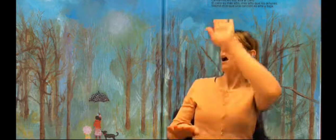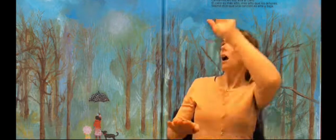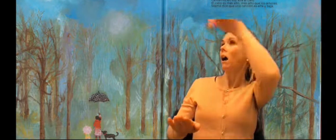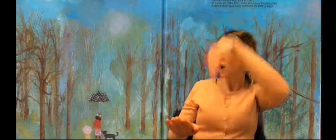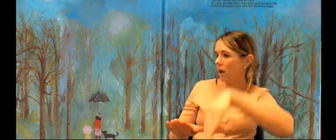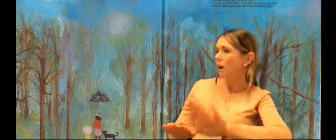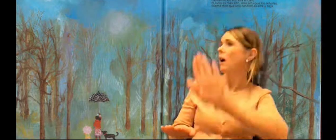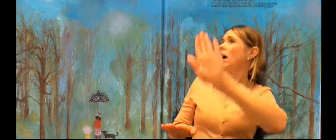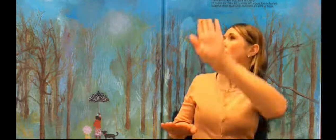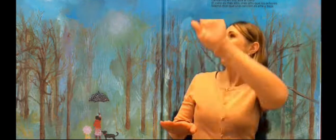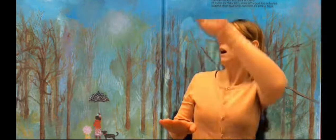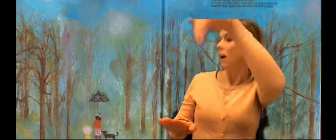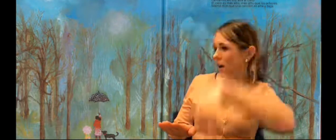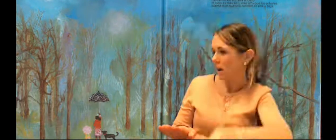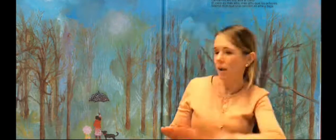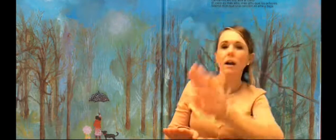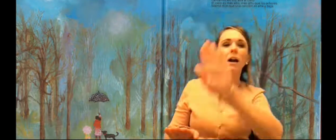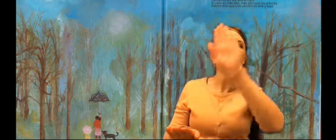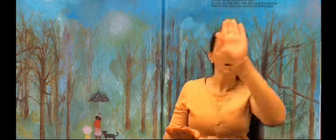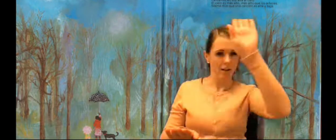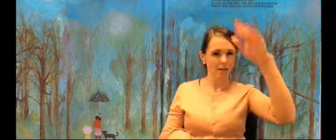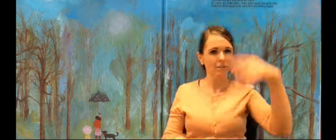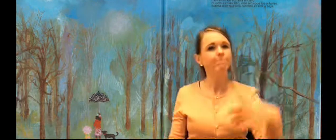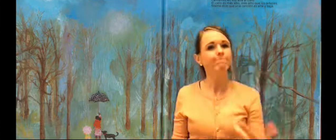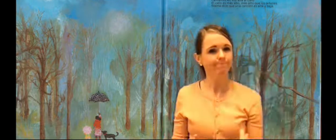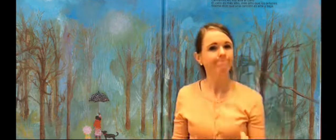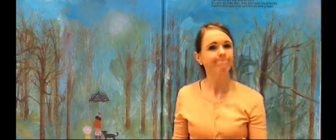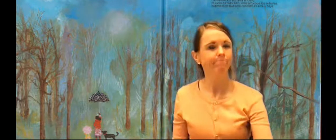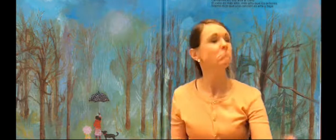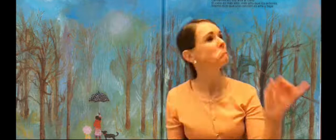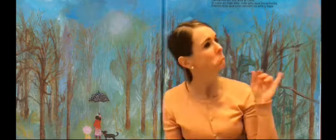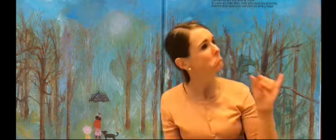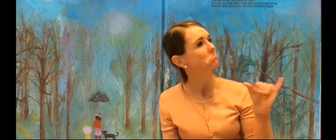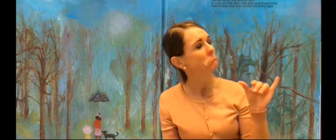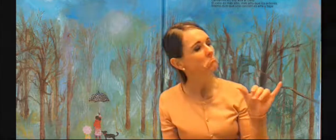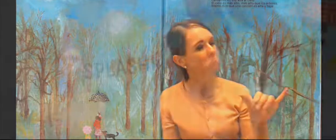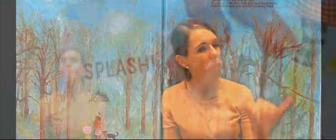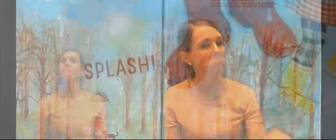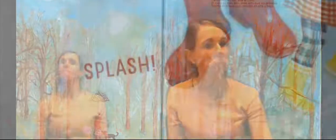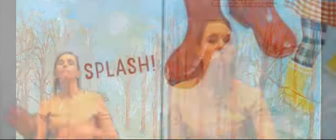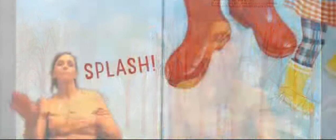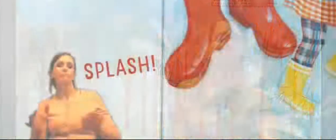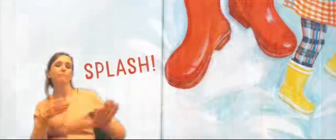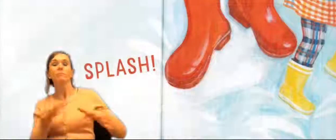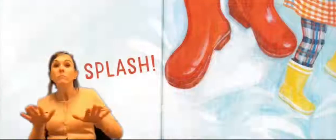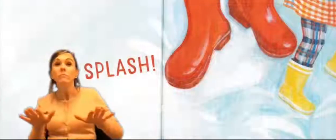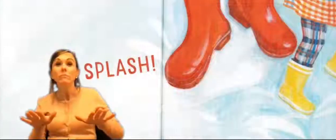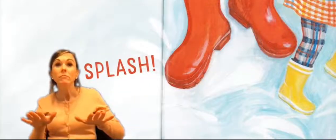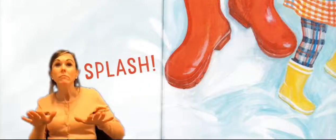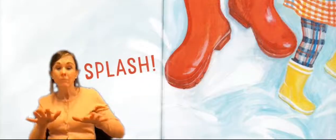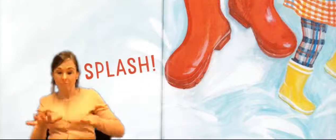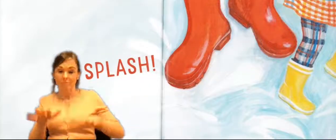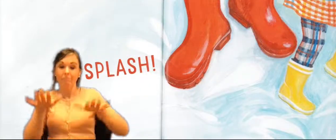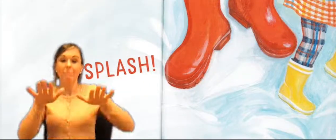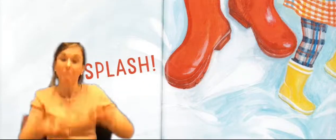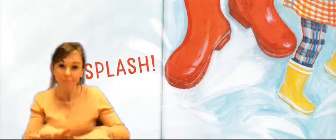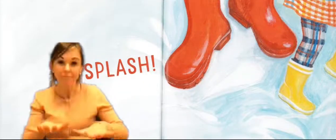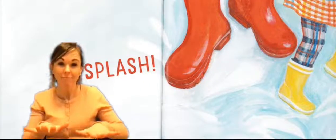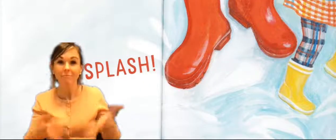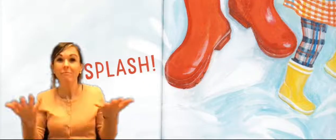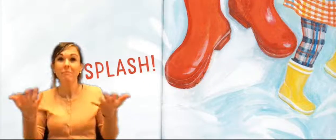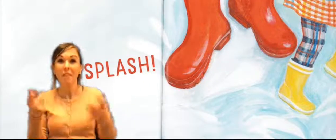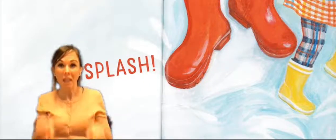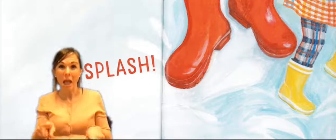Songs have highs and lows, highs and lows. Oh.